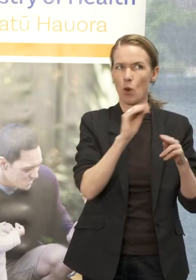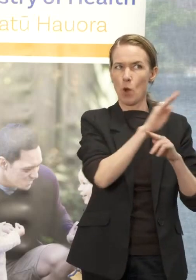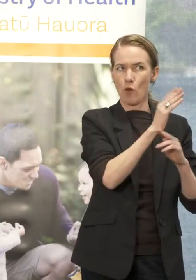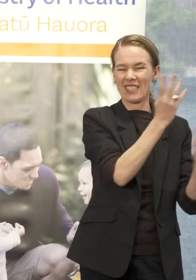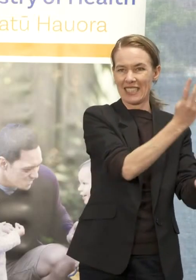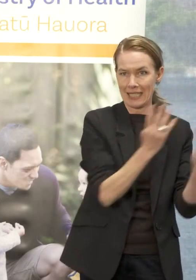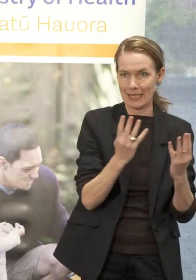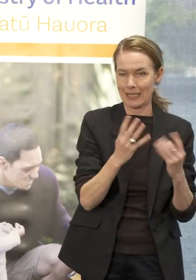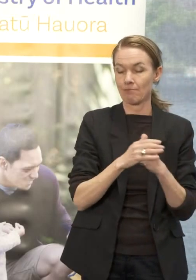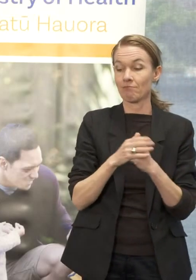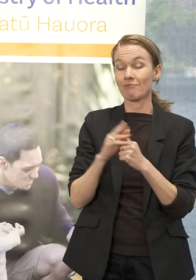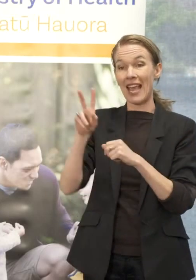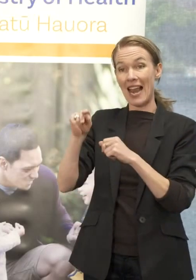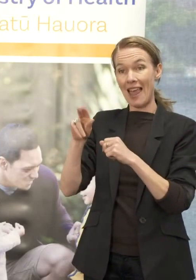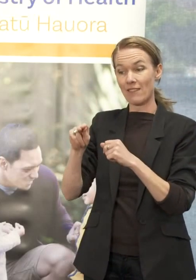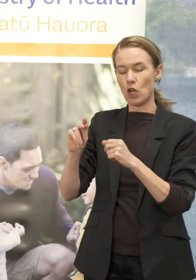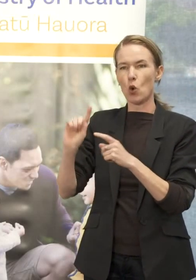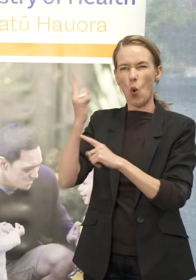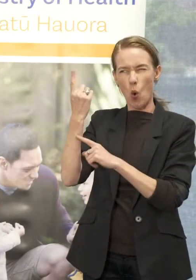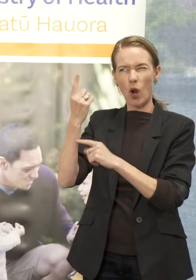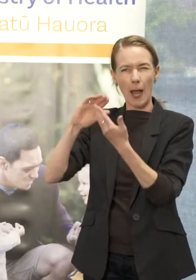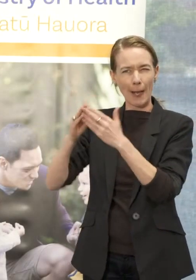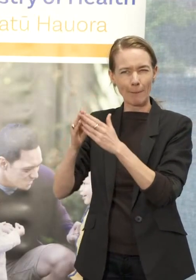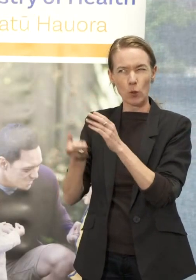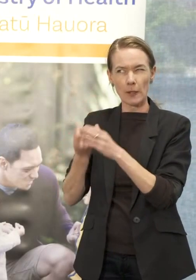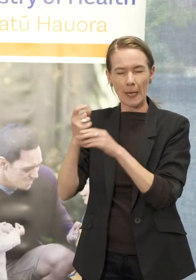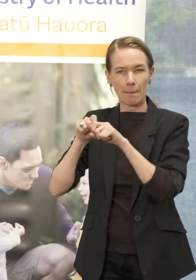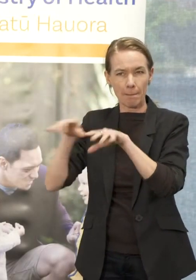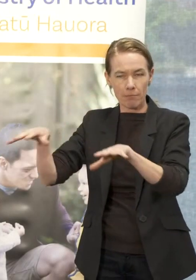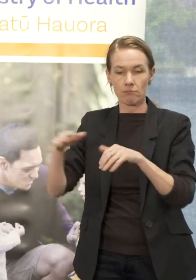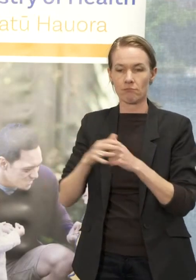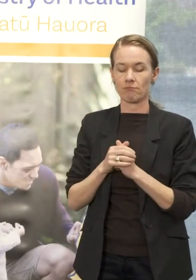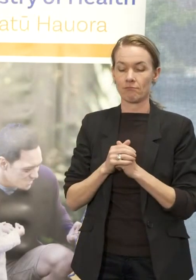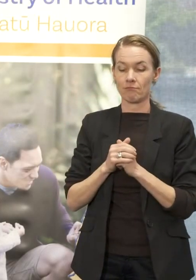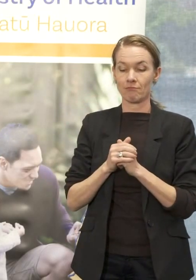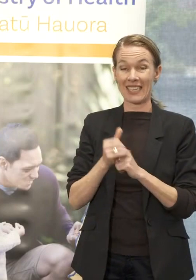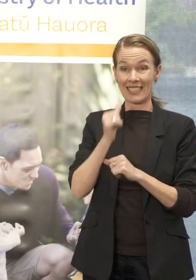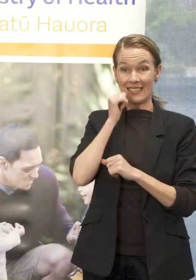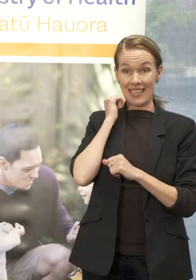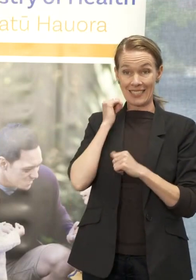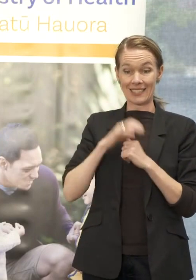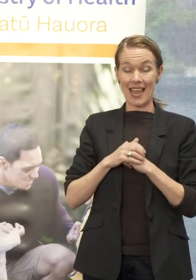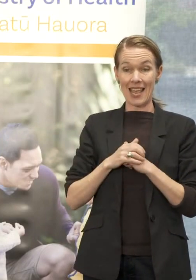are community cases. Yesterday, our laboratories processed